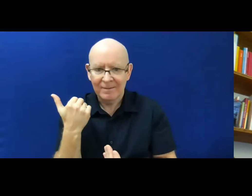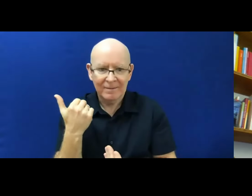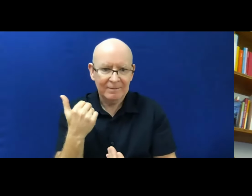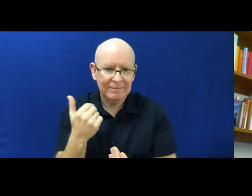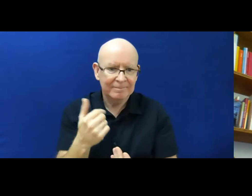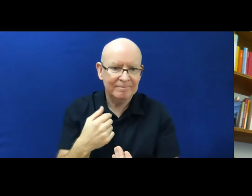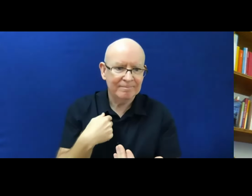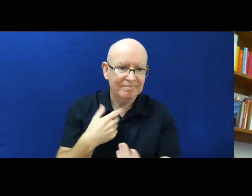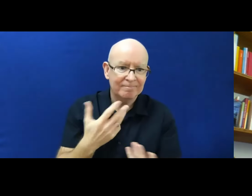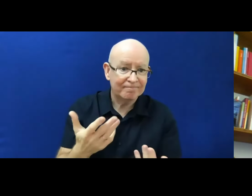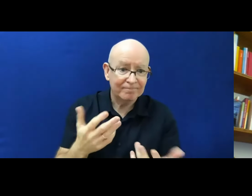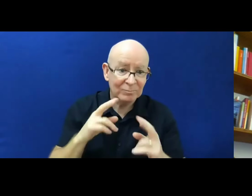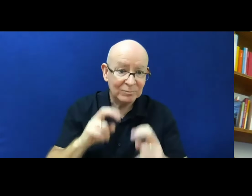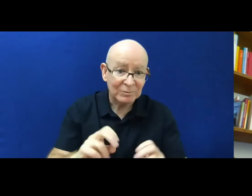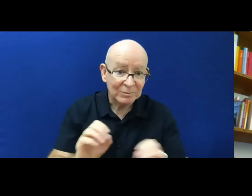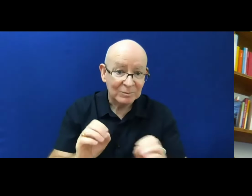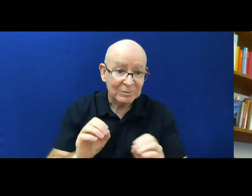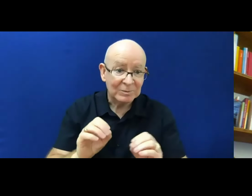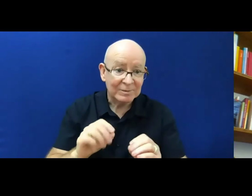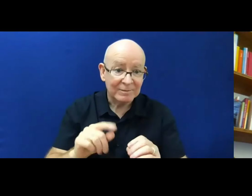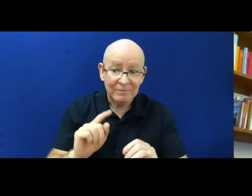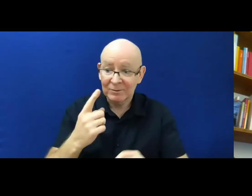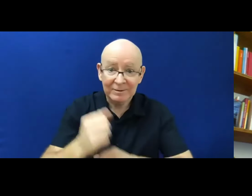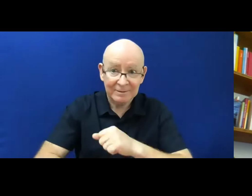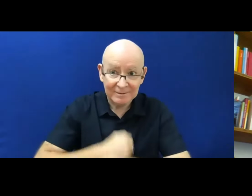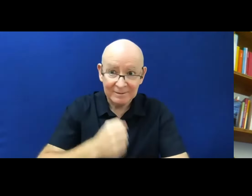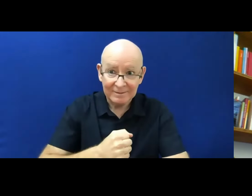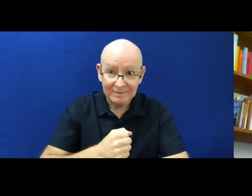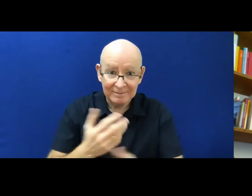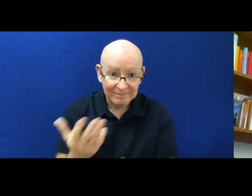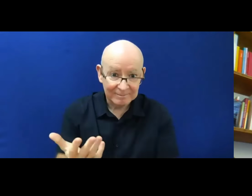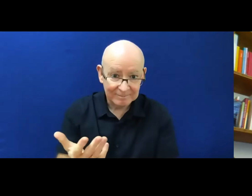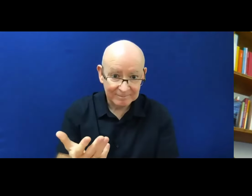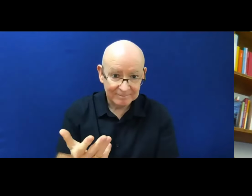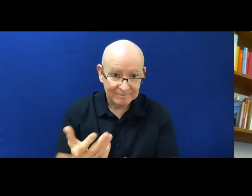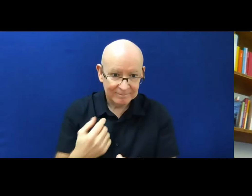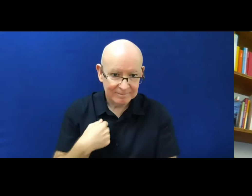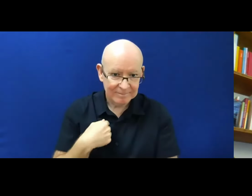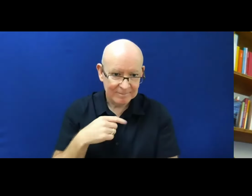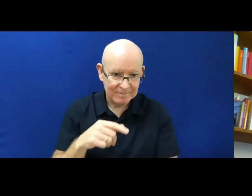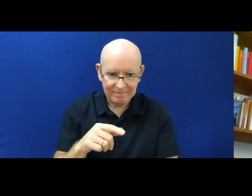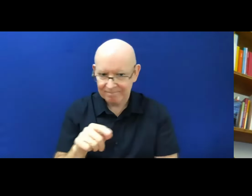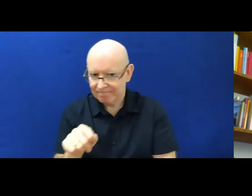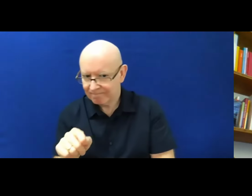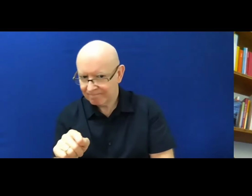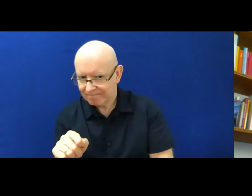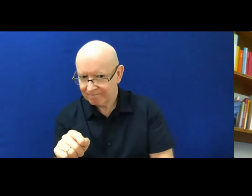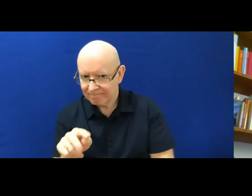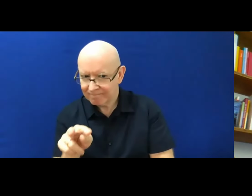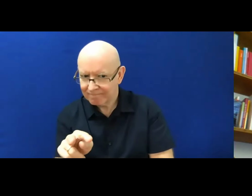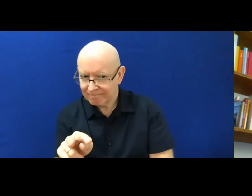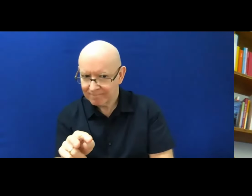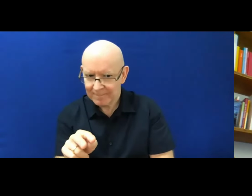to produce something. So that is something where researchers and politicians just don't work together very